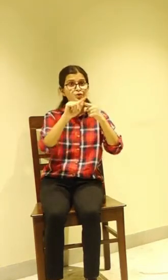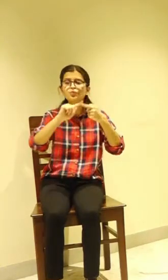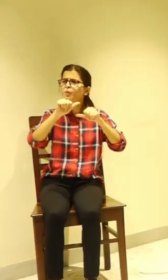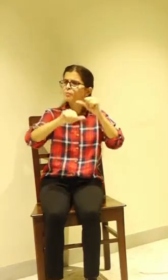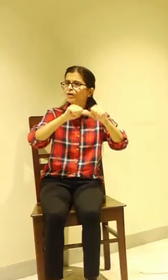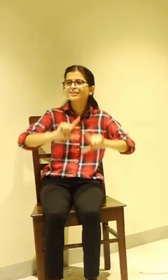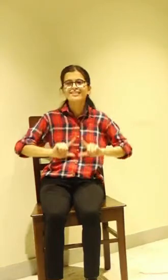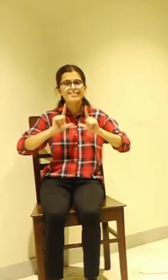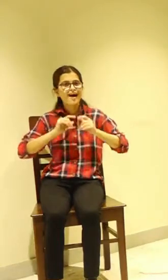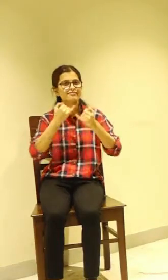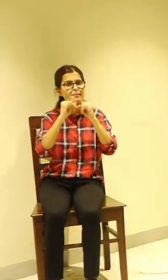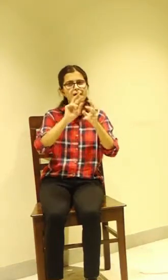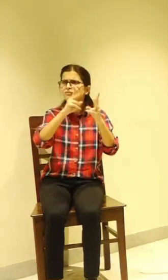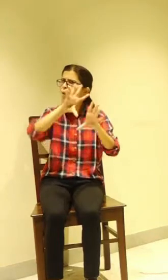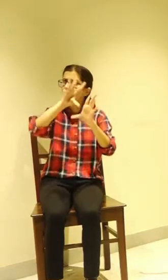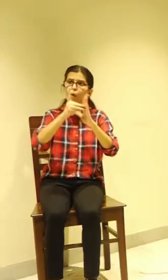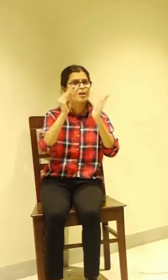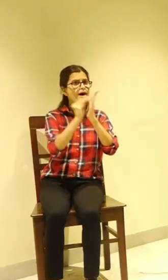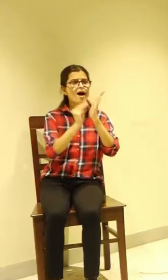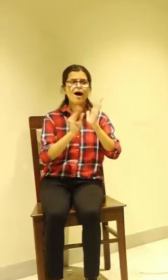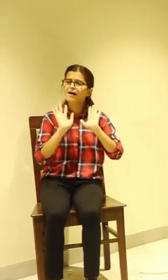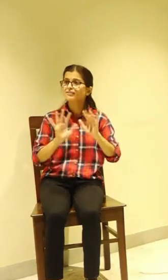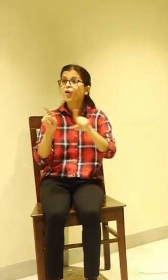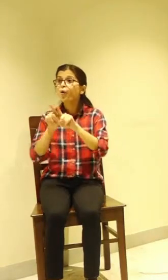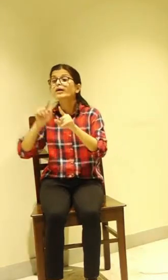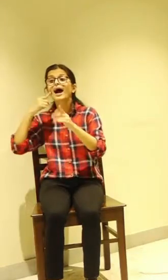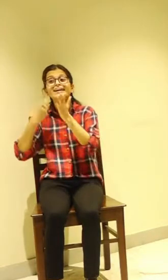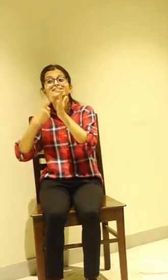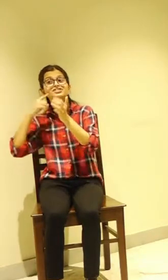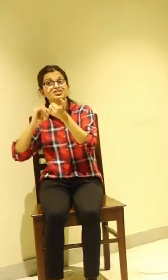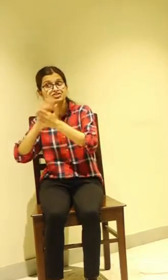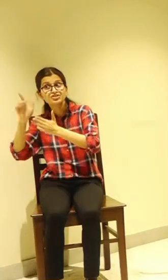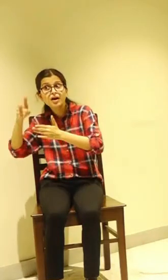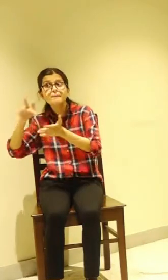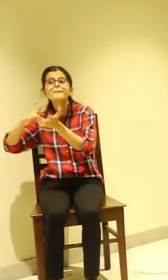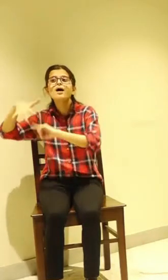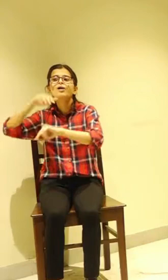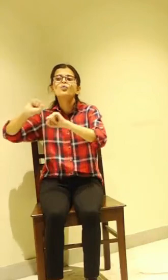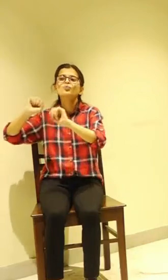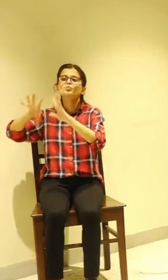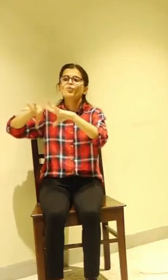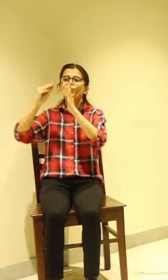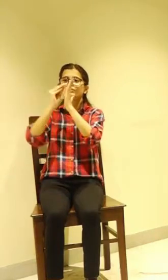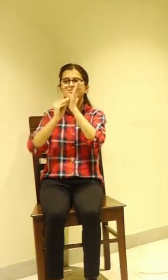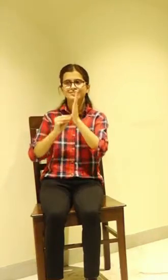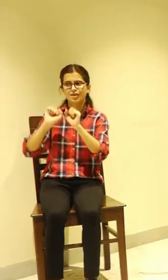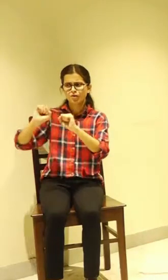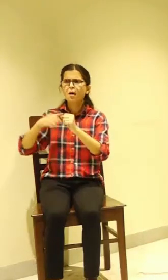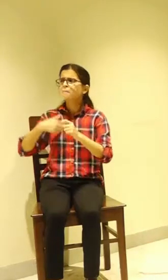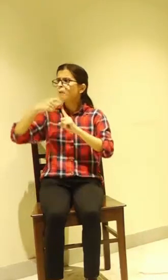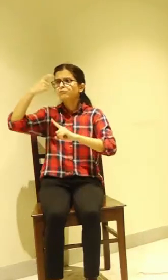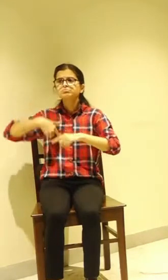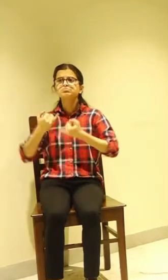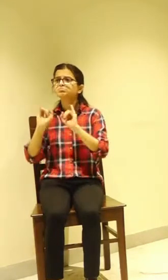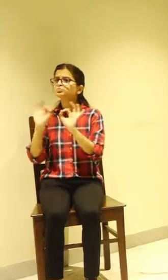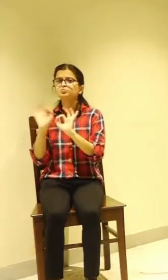liberty, property. And on the other hand is the Irish Constitution, which says that you may take away any person's personal liberty save